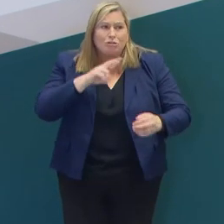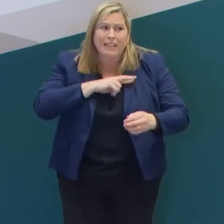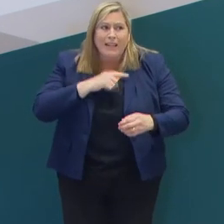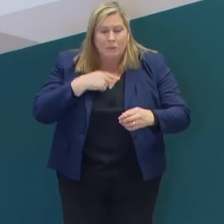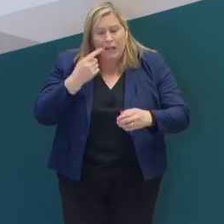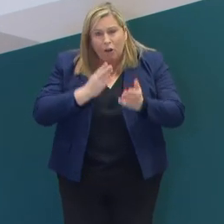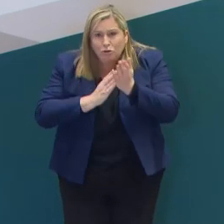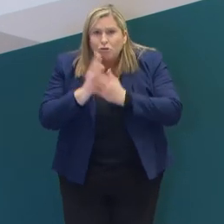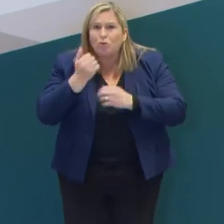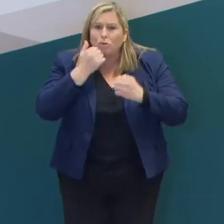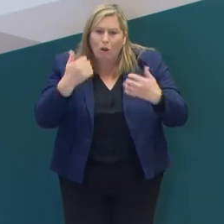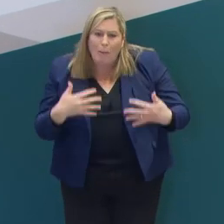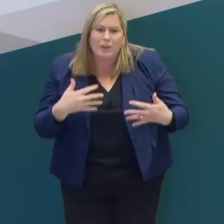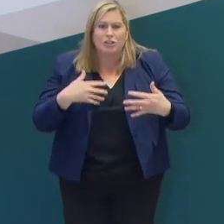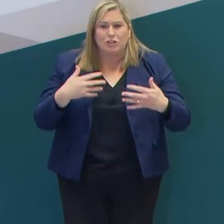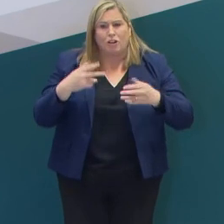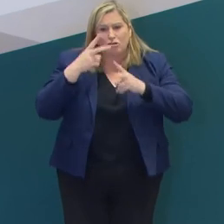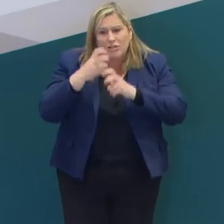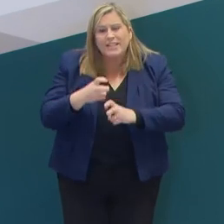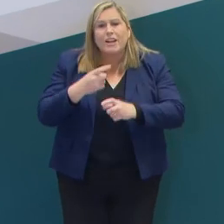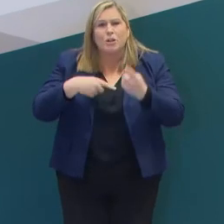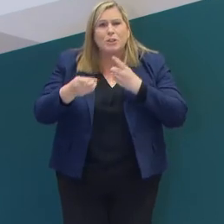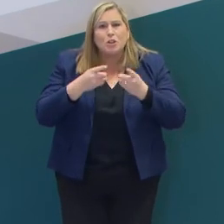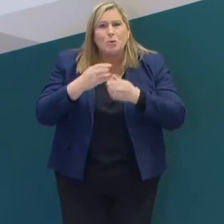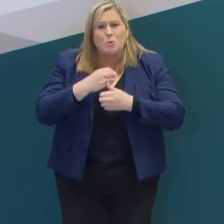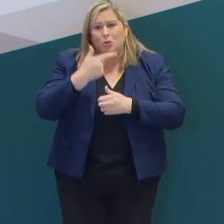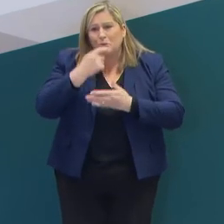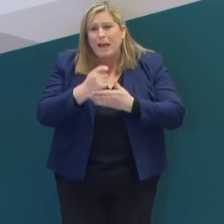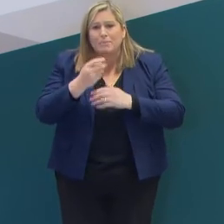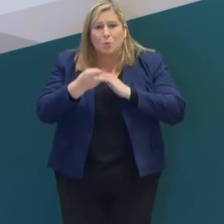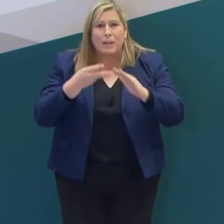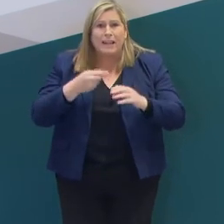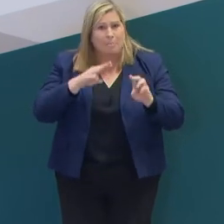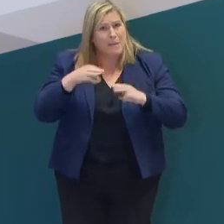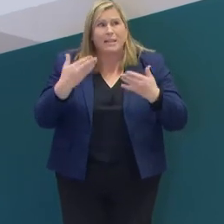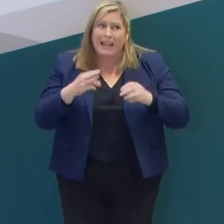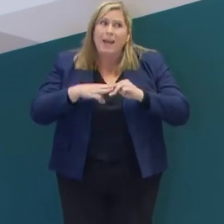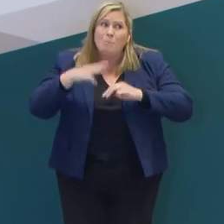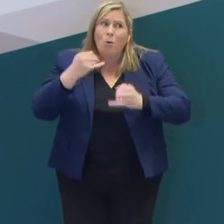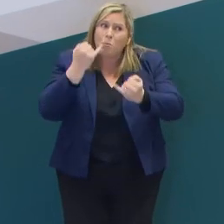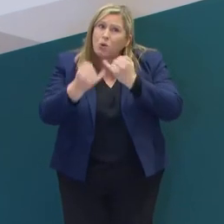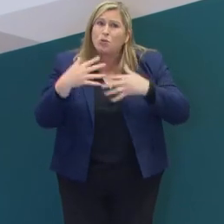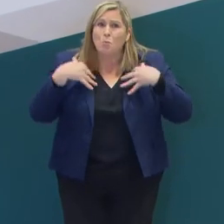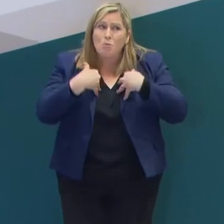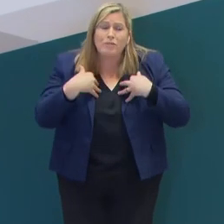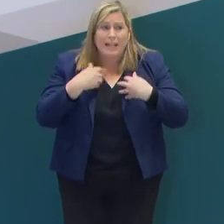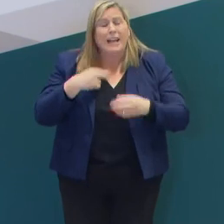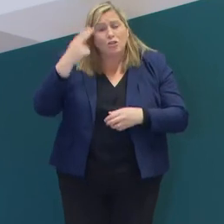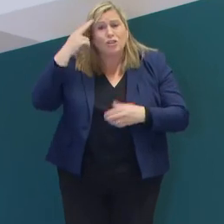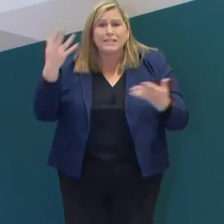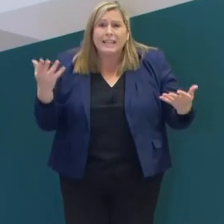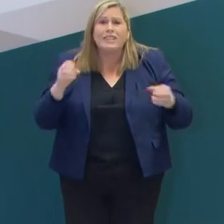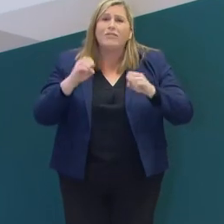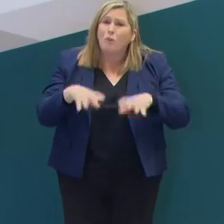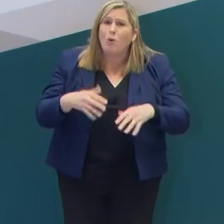research information that we collect twice a week, and we see that people are more worried now than they were previously. It's understandable that people, when they have very